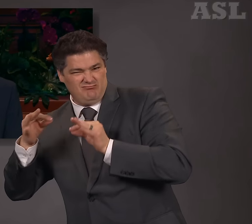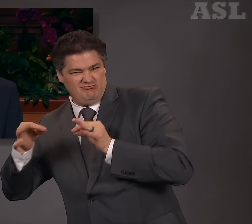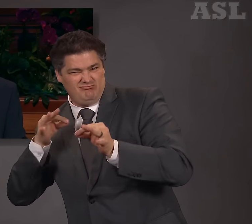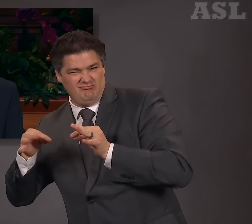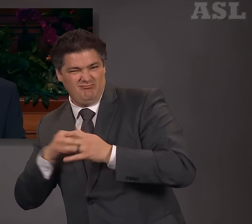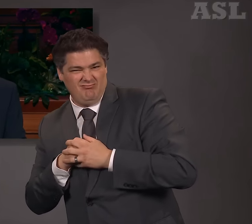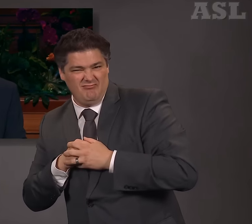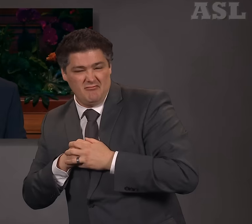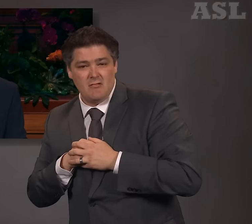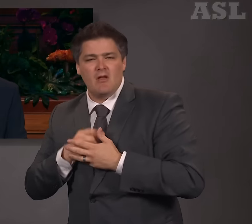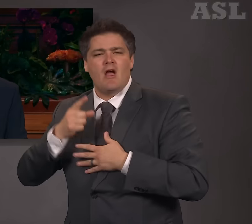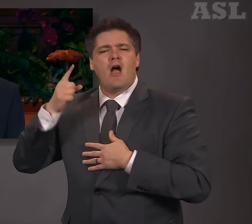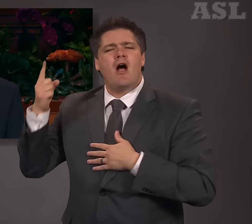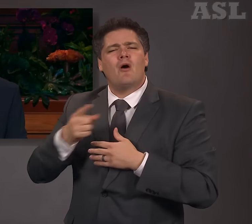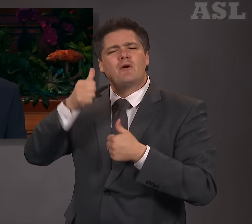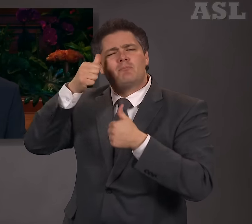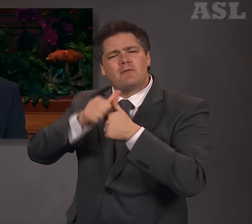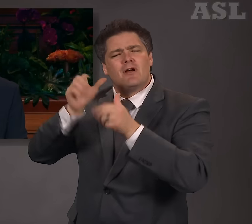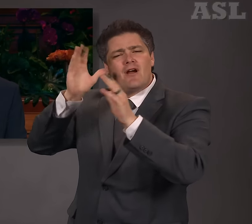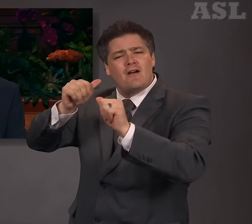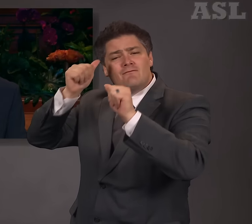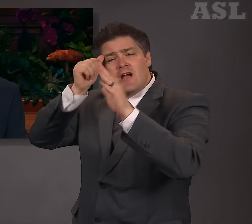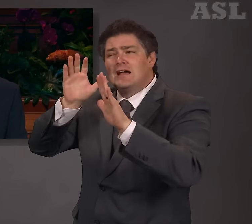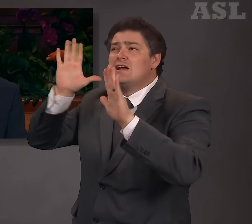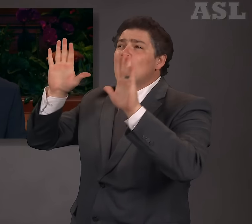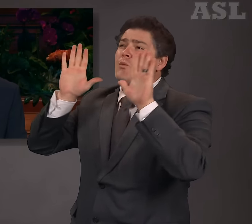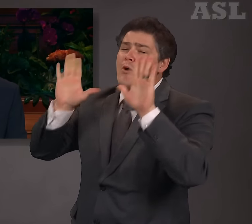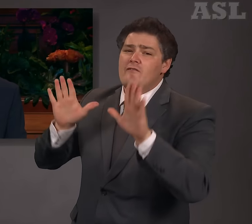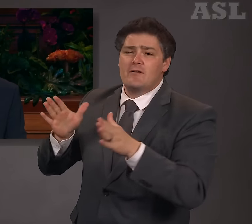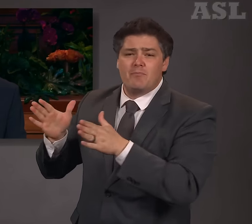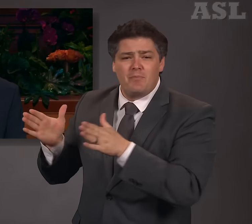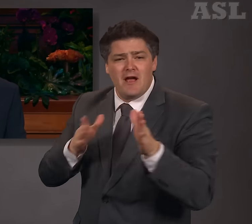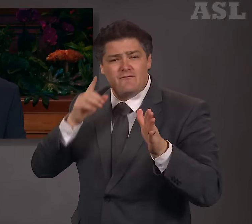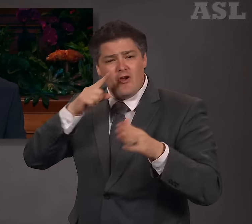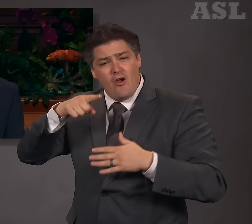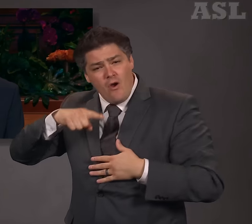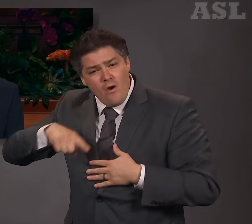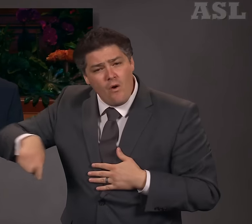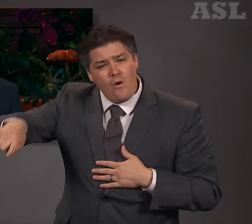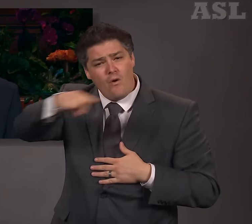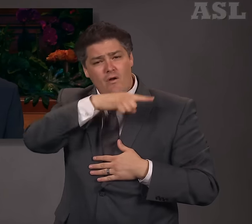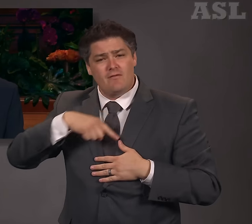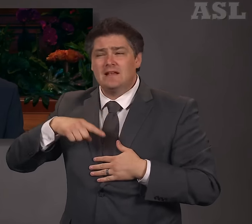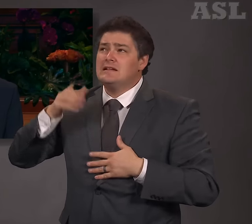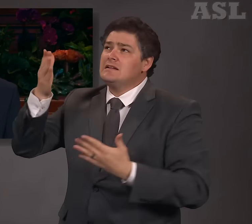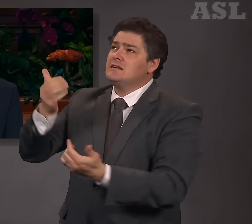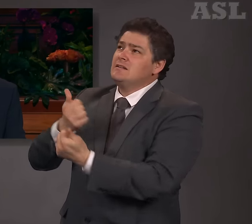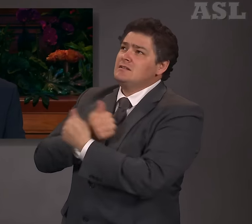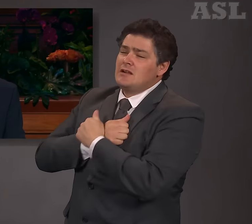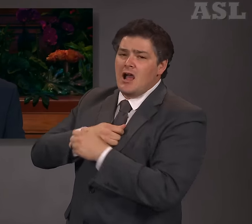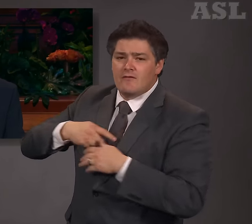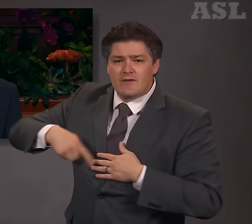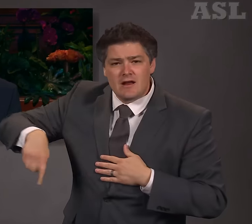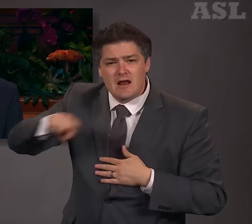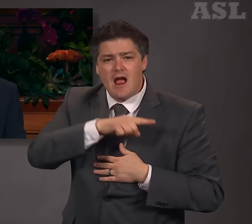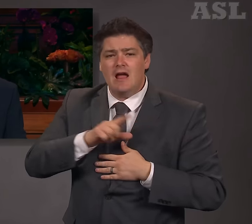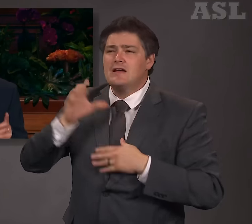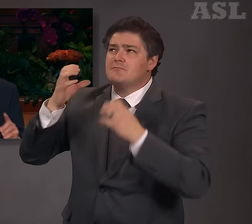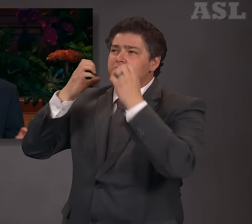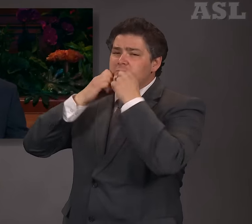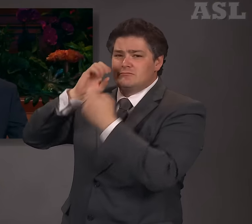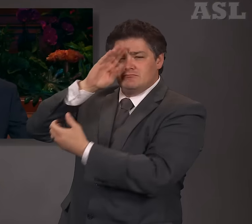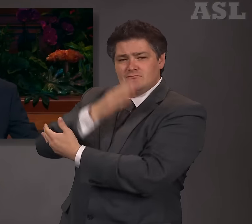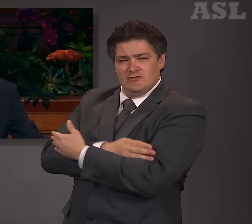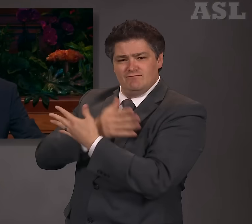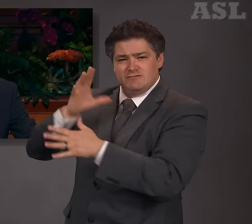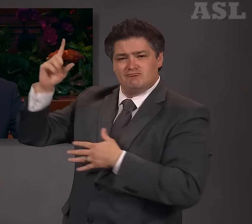Heavenly Father's wonderful plan for us. He loves us and sent his beloved Son to help in our trials and